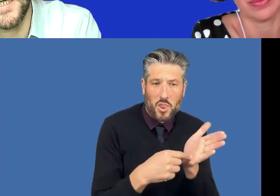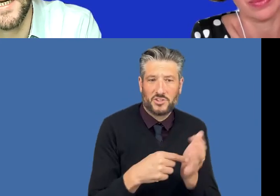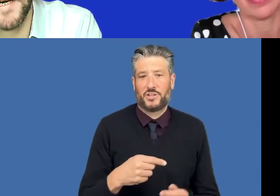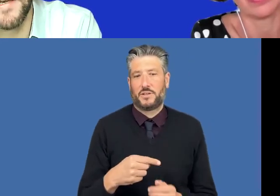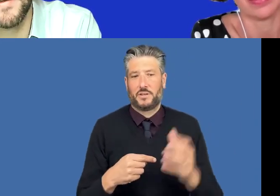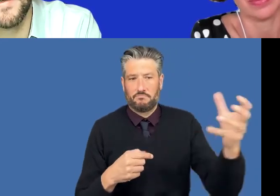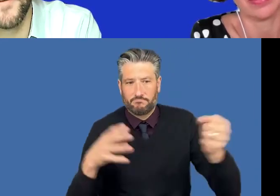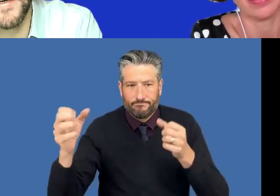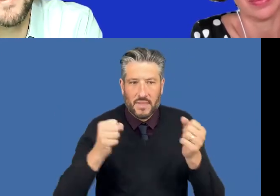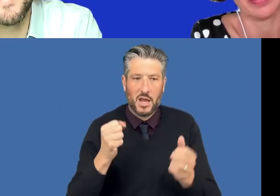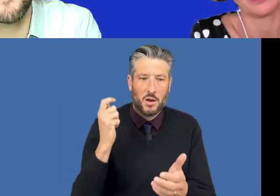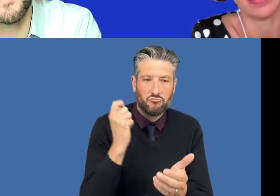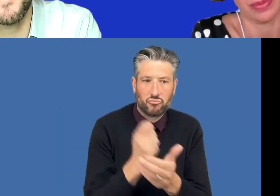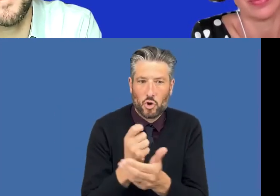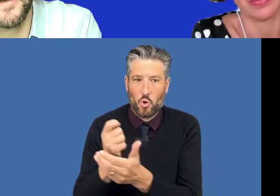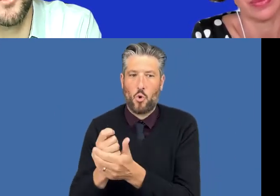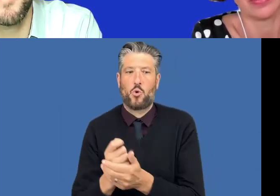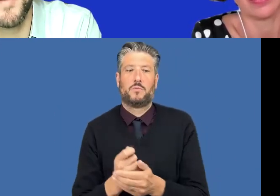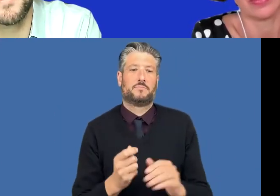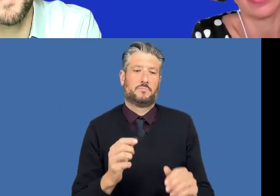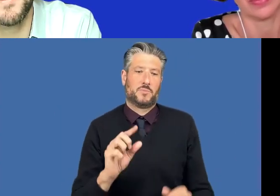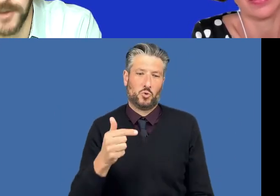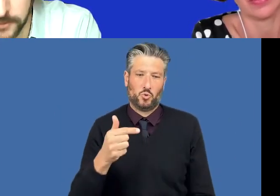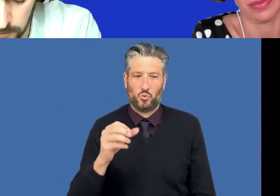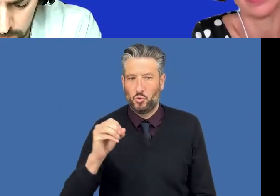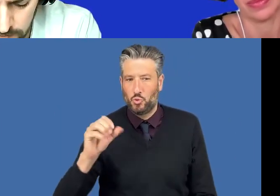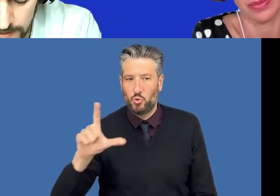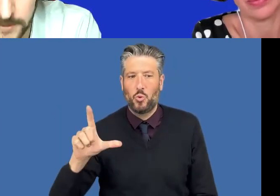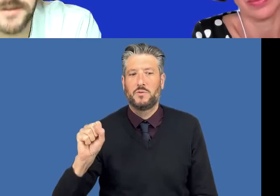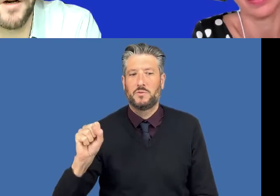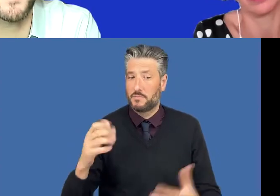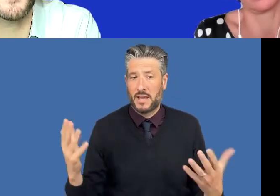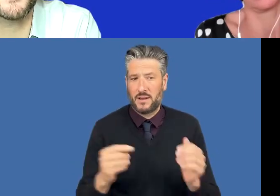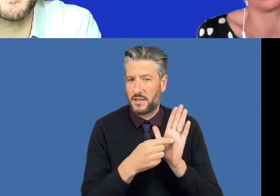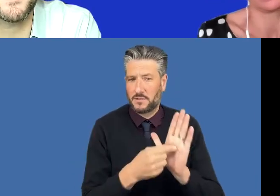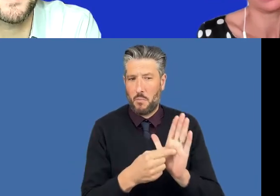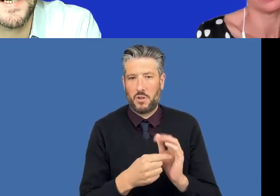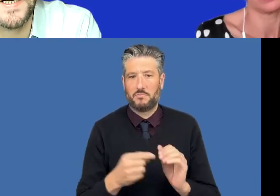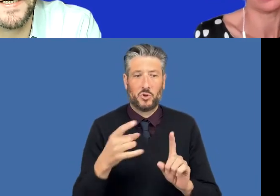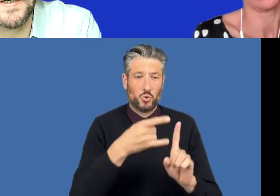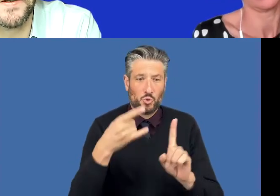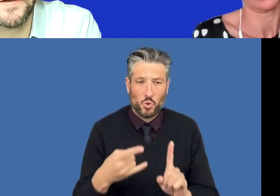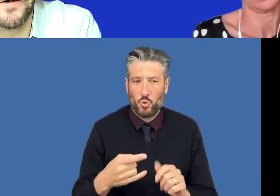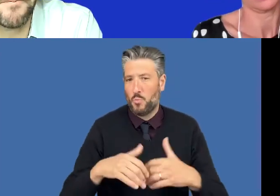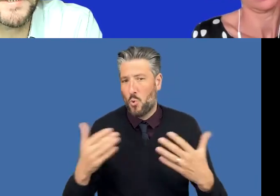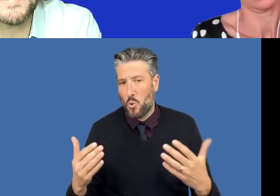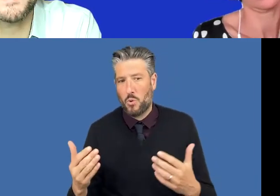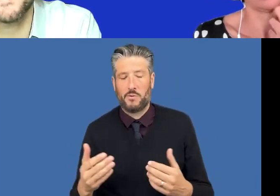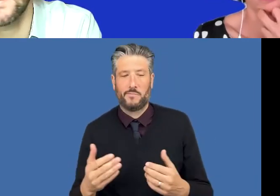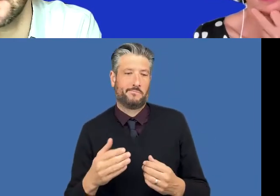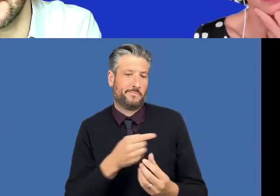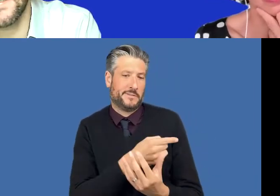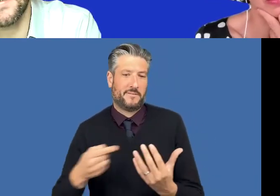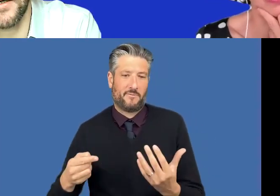tools, but then very interesting, like the human factor, the what you call the hybrid competency, or the